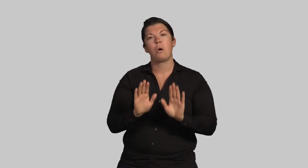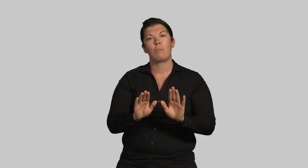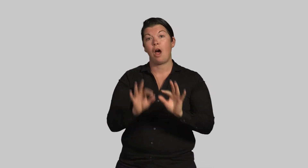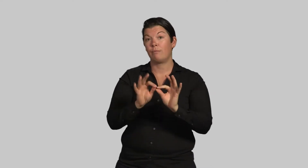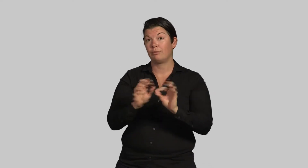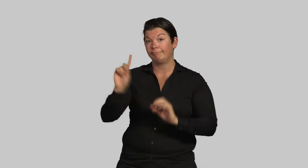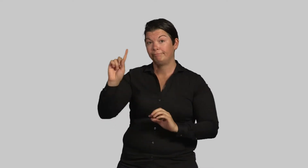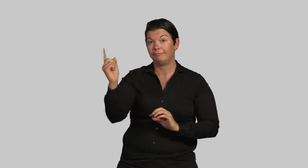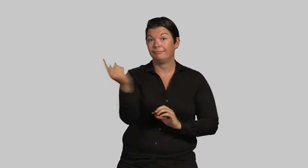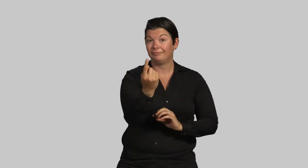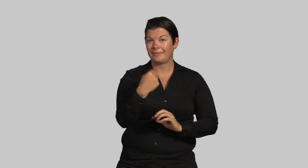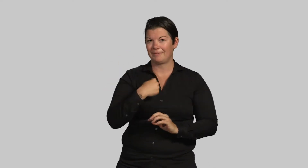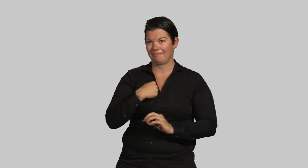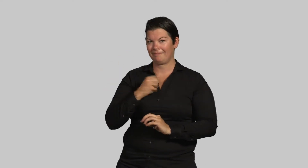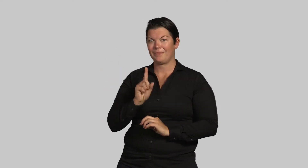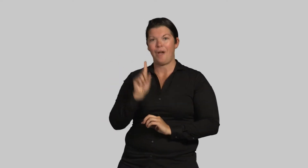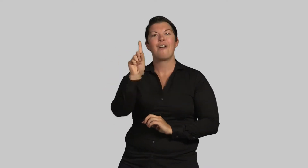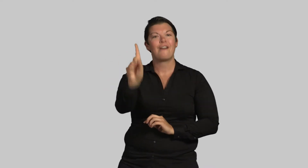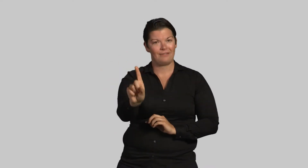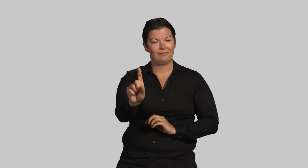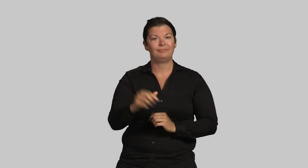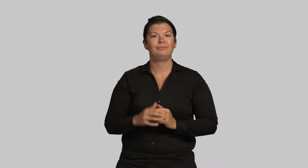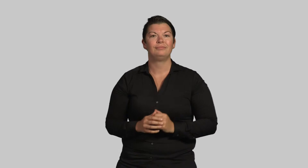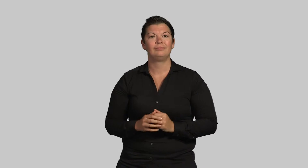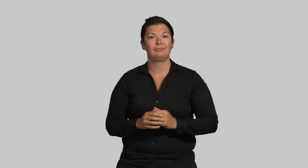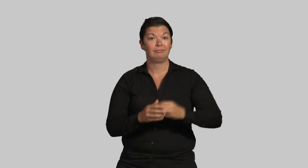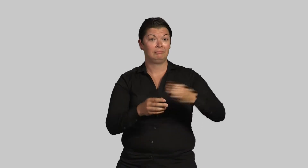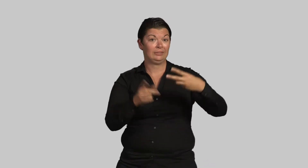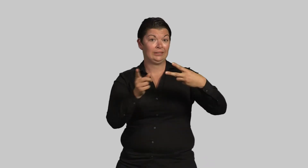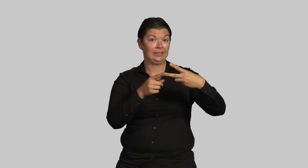postpone the appointment until you can get an interpreter,